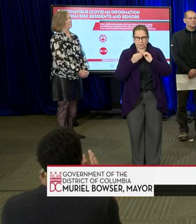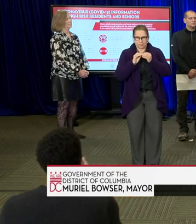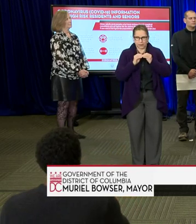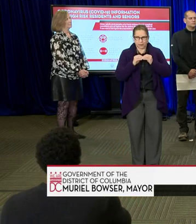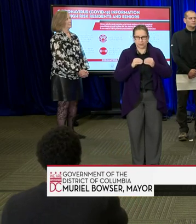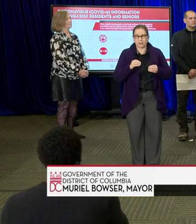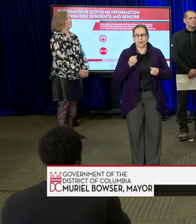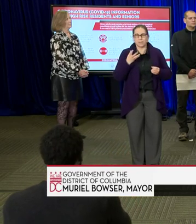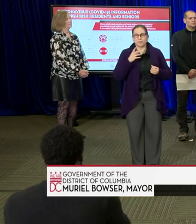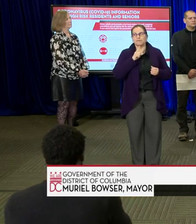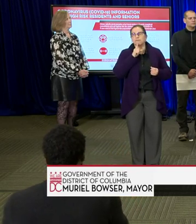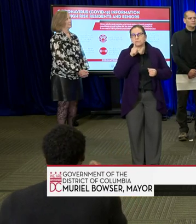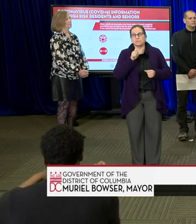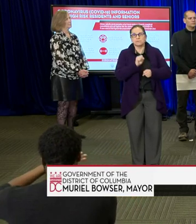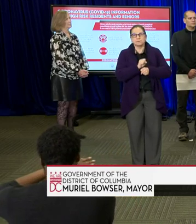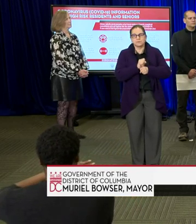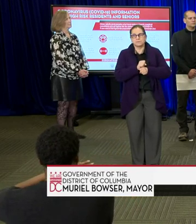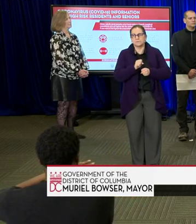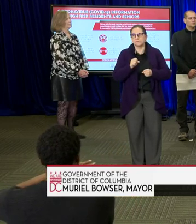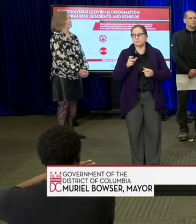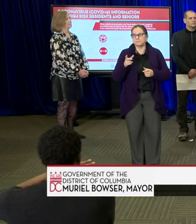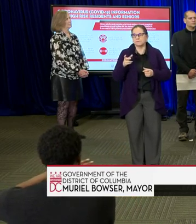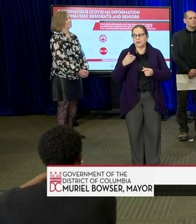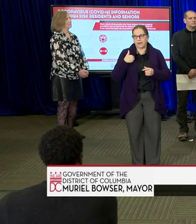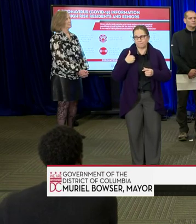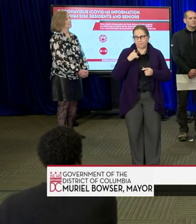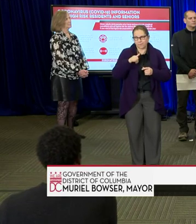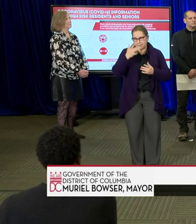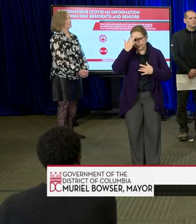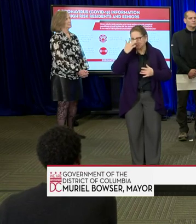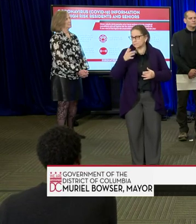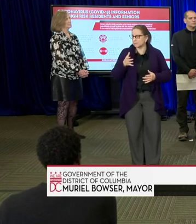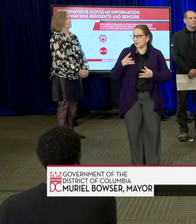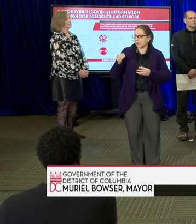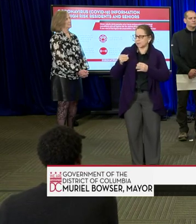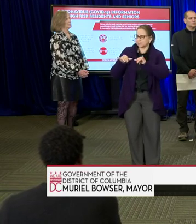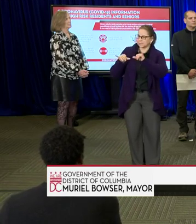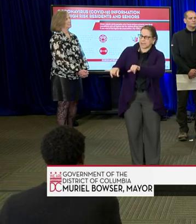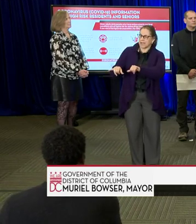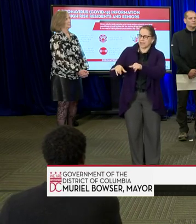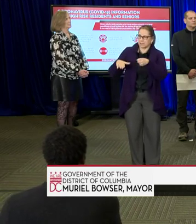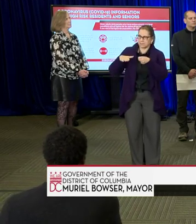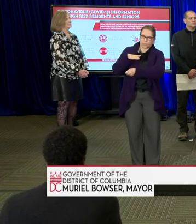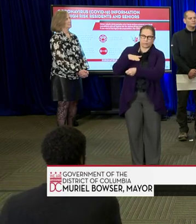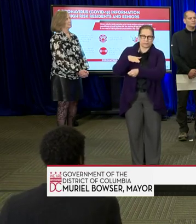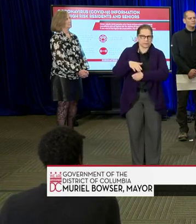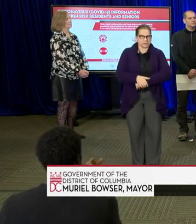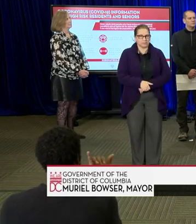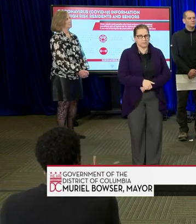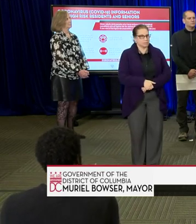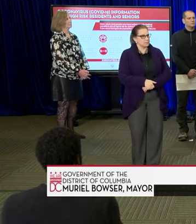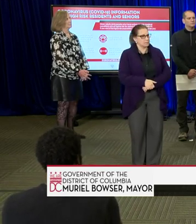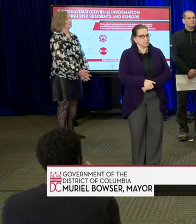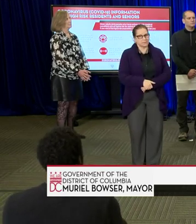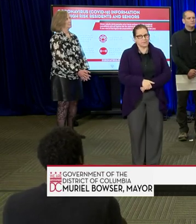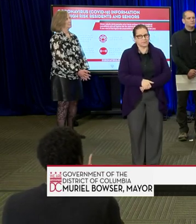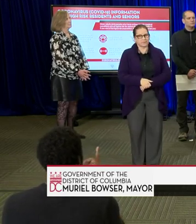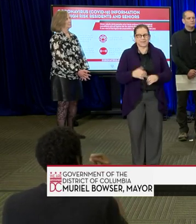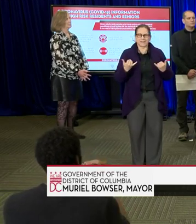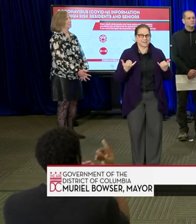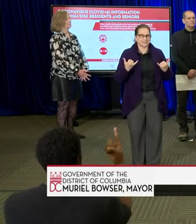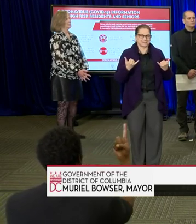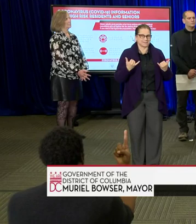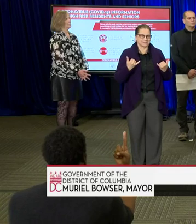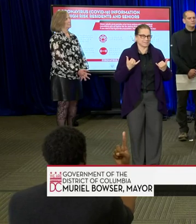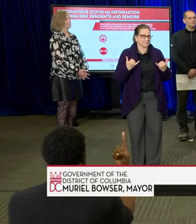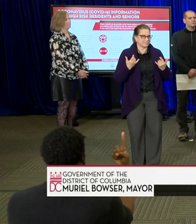quarantined, either for interaction with a member or interaction off duty, and that number right now is 1. But we wanted to really distinguish that because it